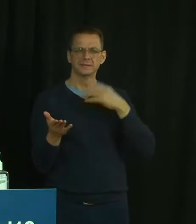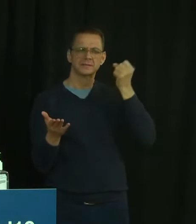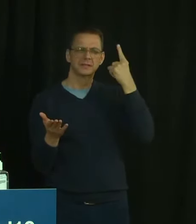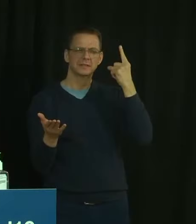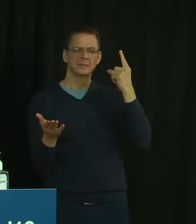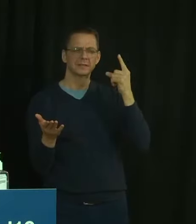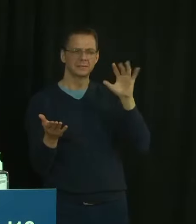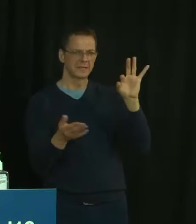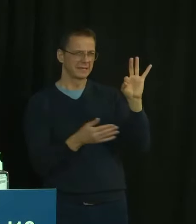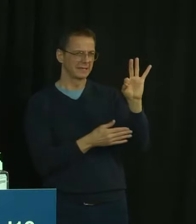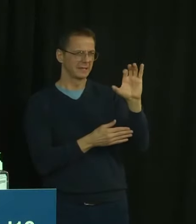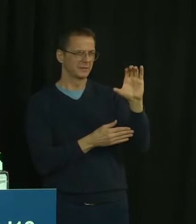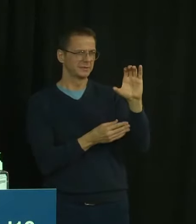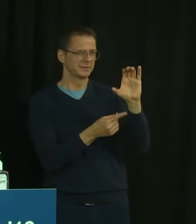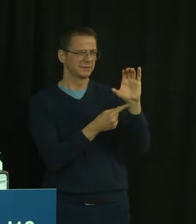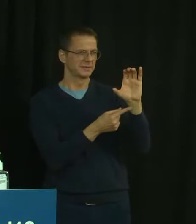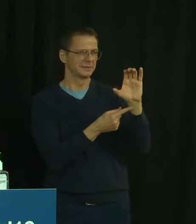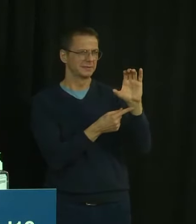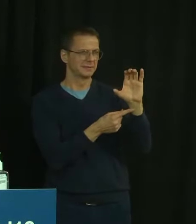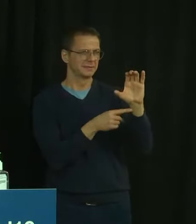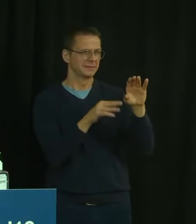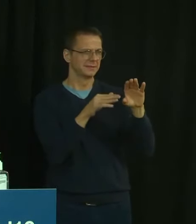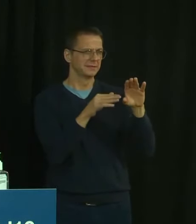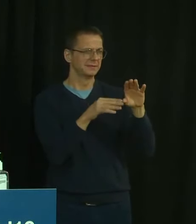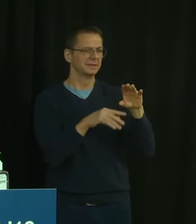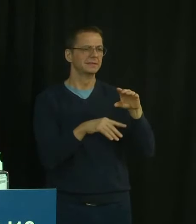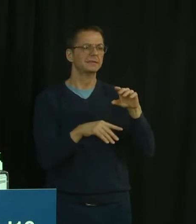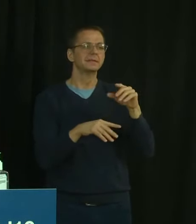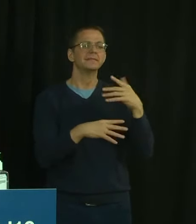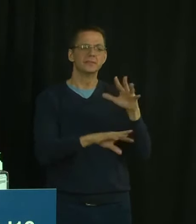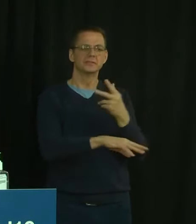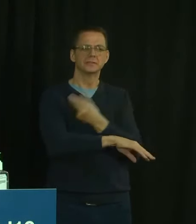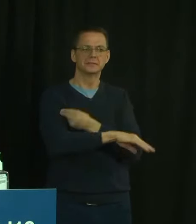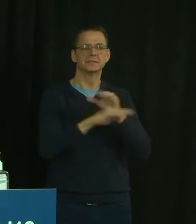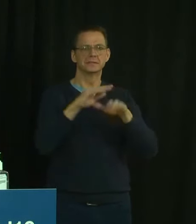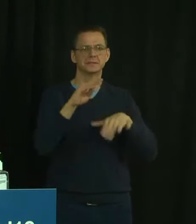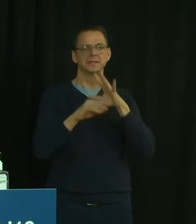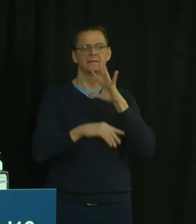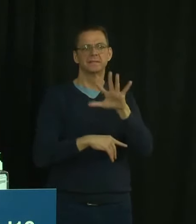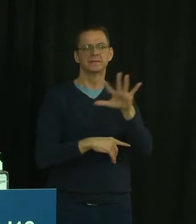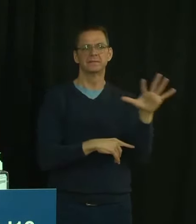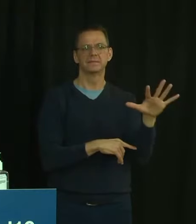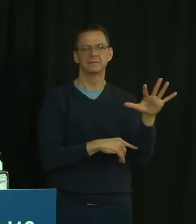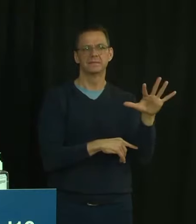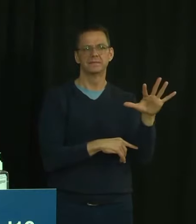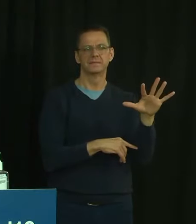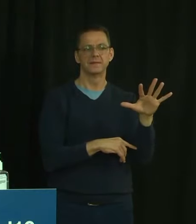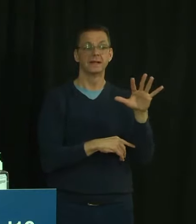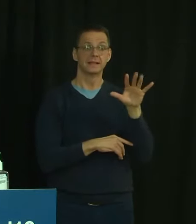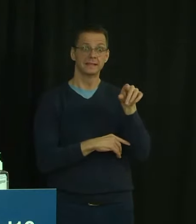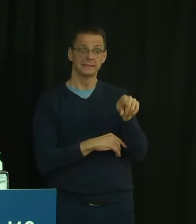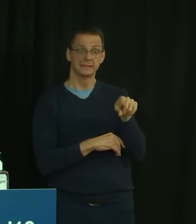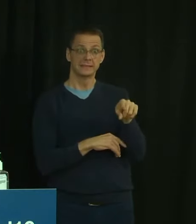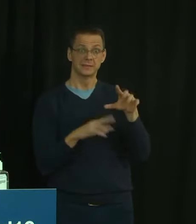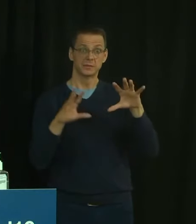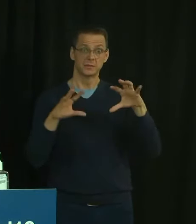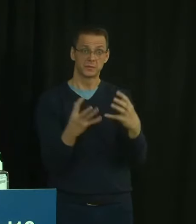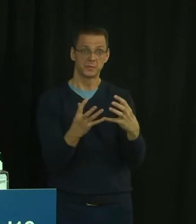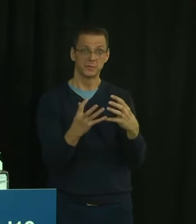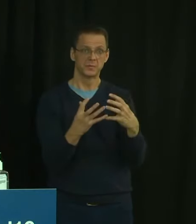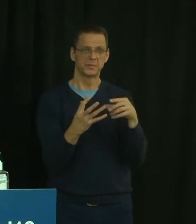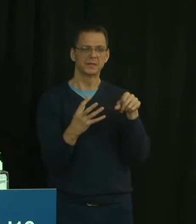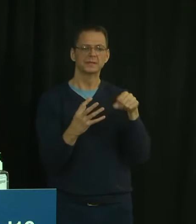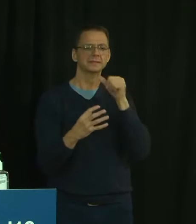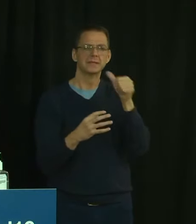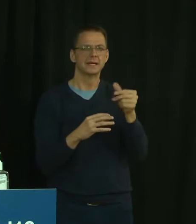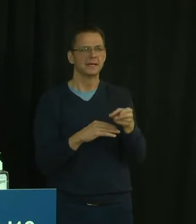are not at high risk of blood clots. However, going forward, again, we're pausing to get more information to be able to offer